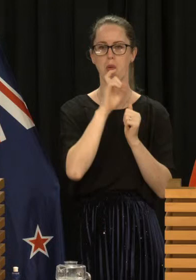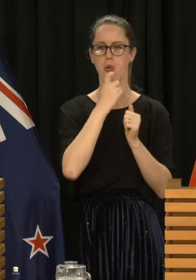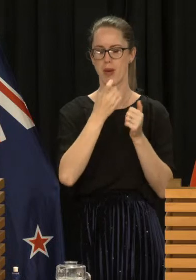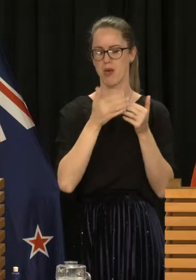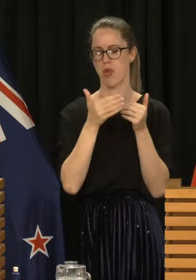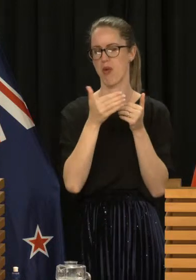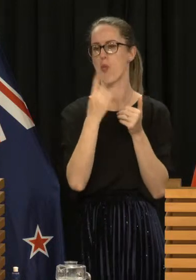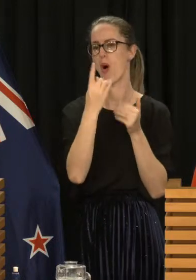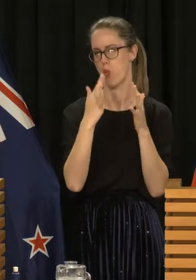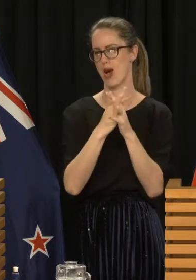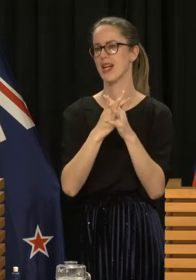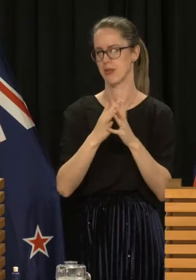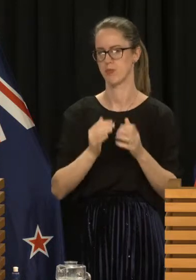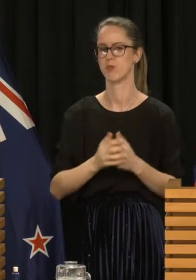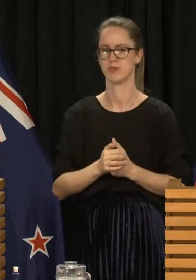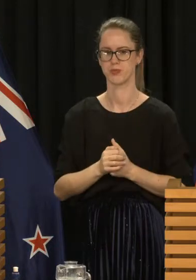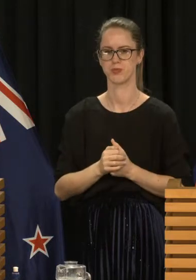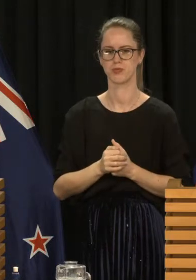within the next week.